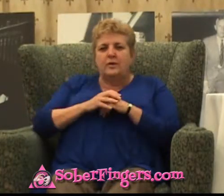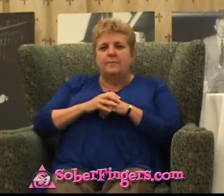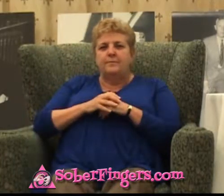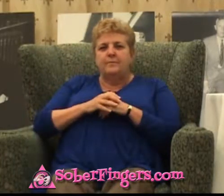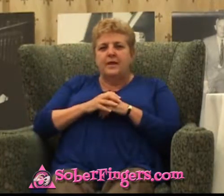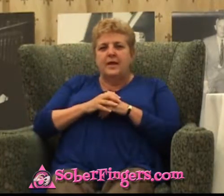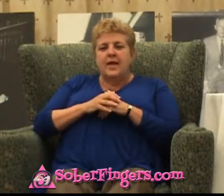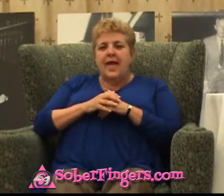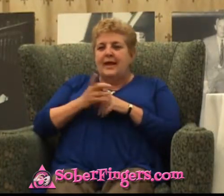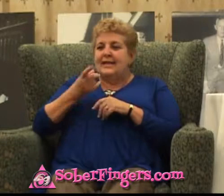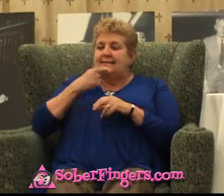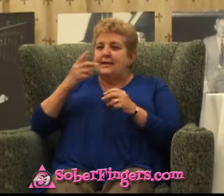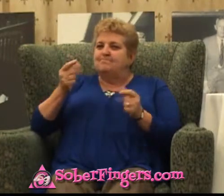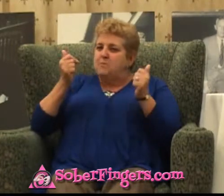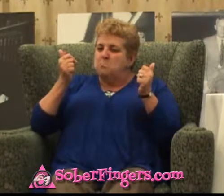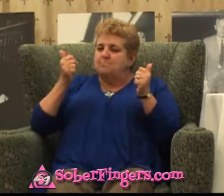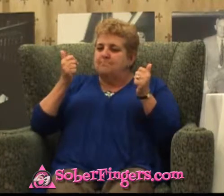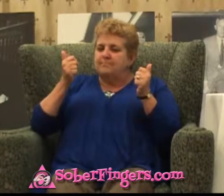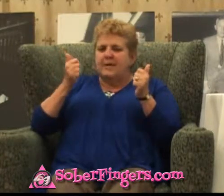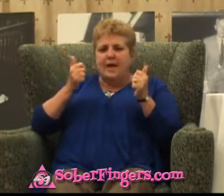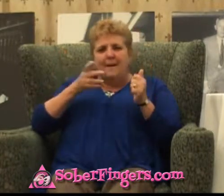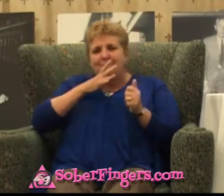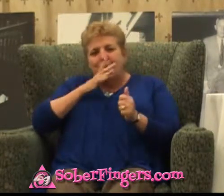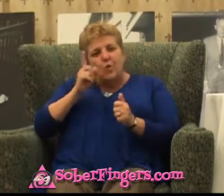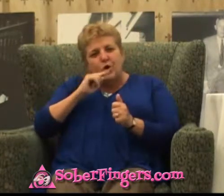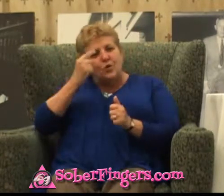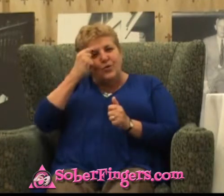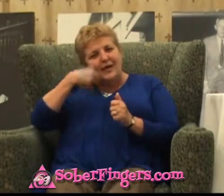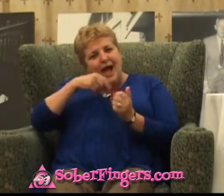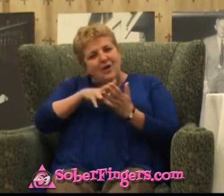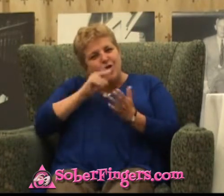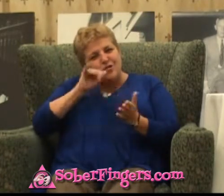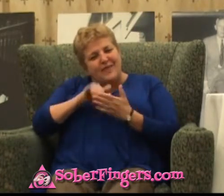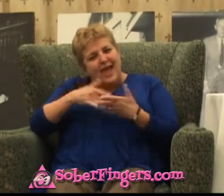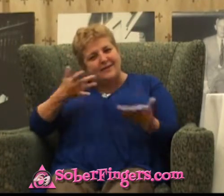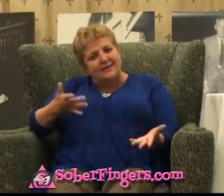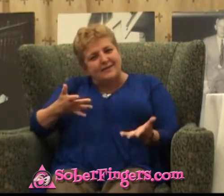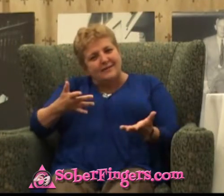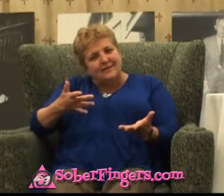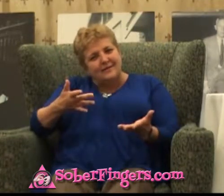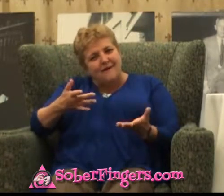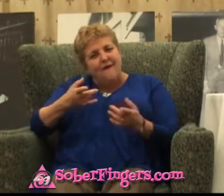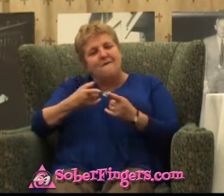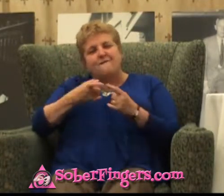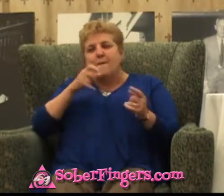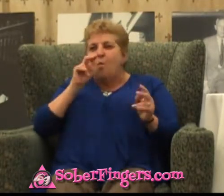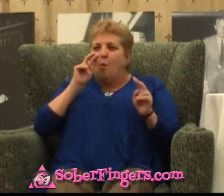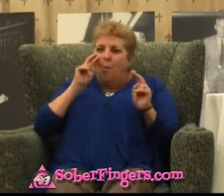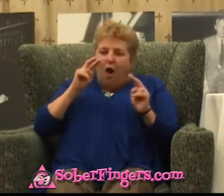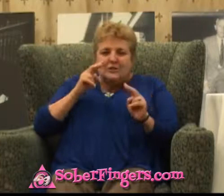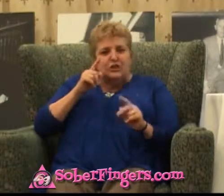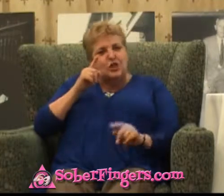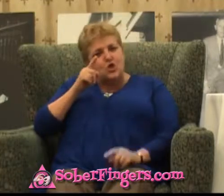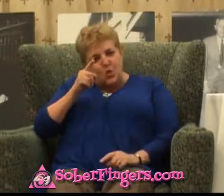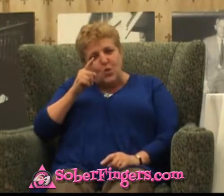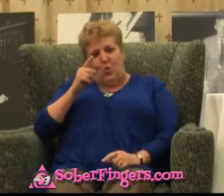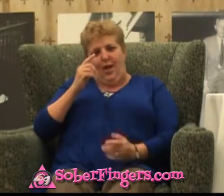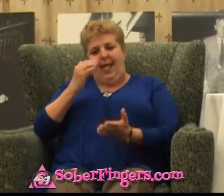missing a beat, he said, Mom, where do you think I learned it? It was from watching you help people you don't even